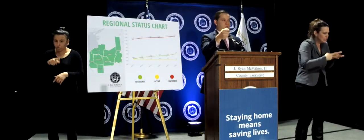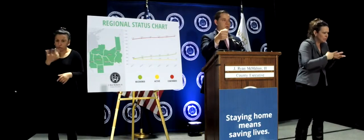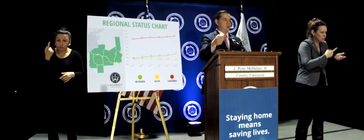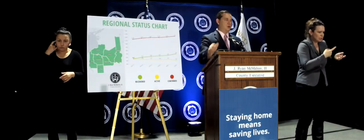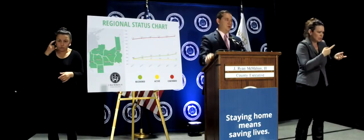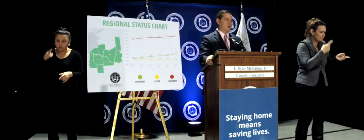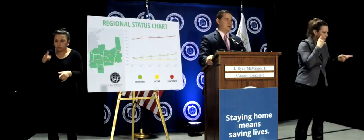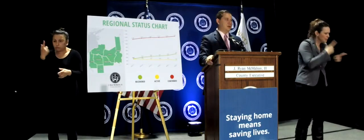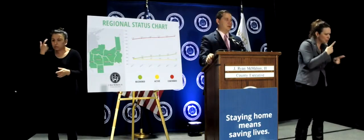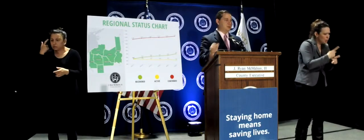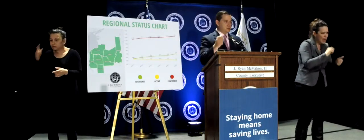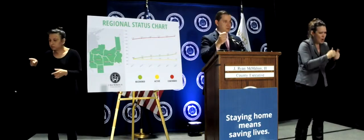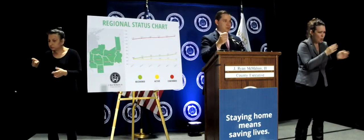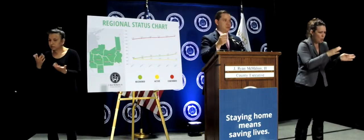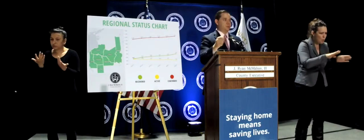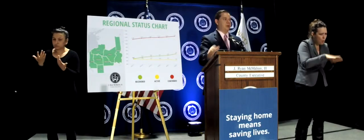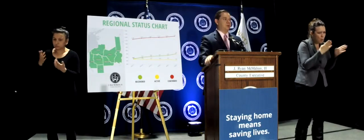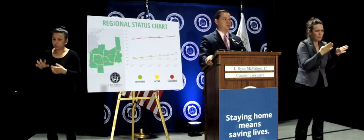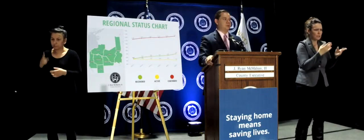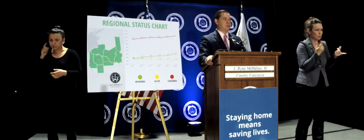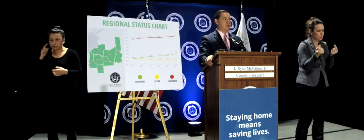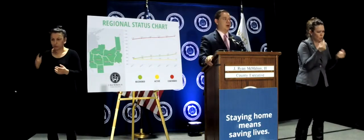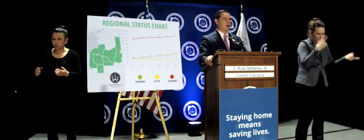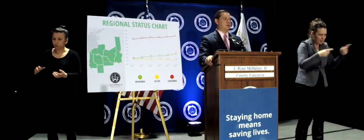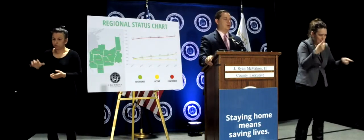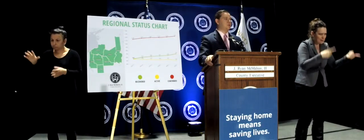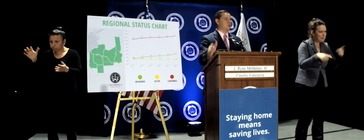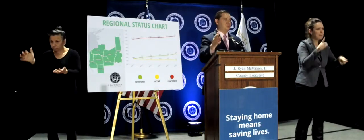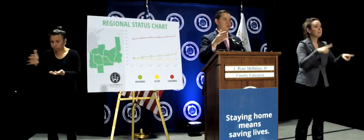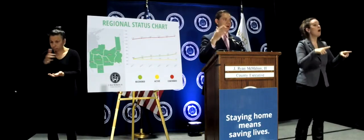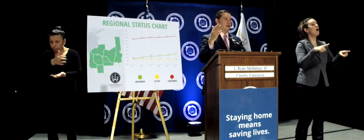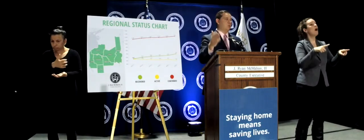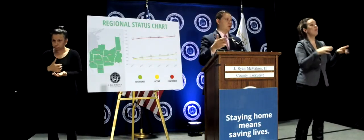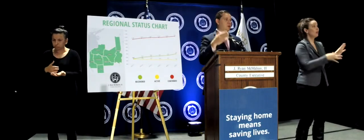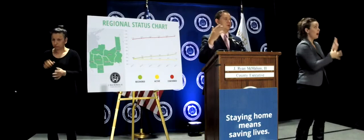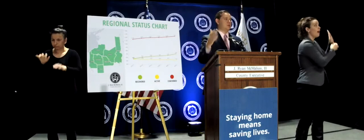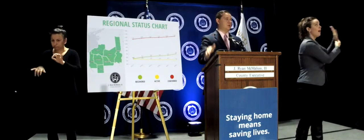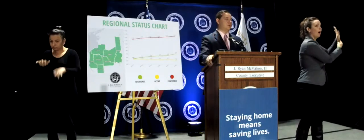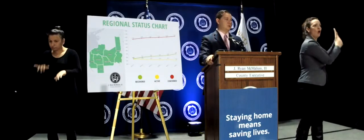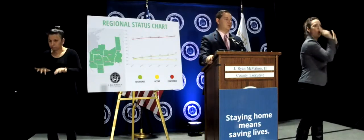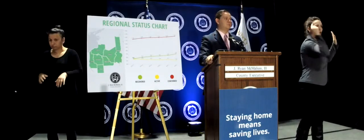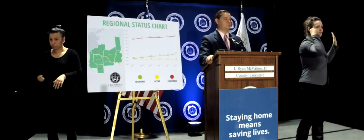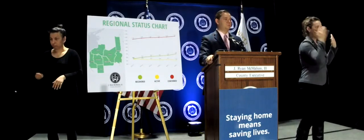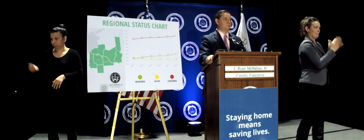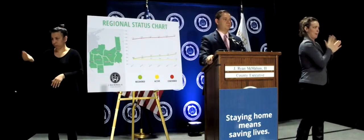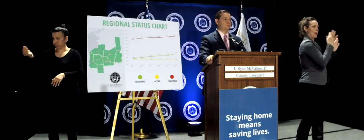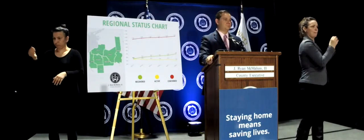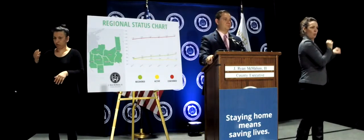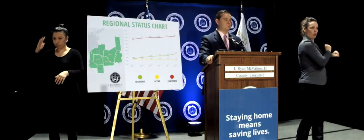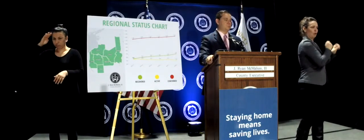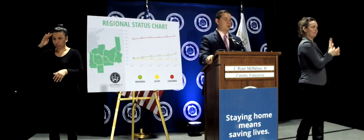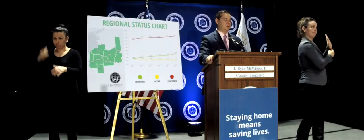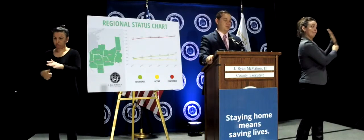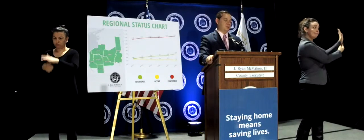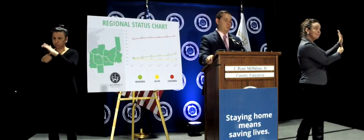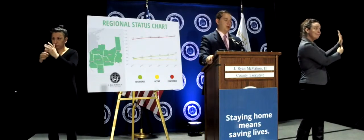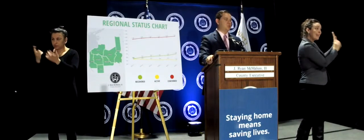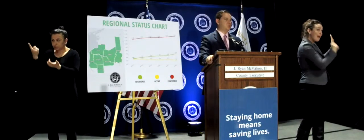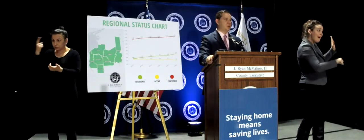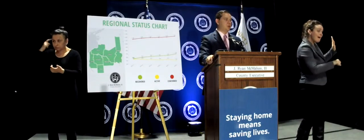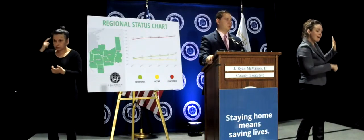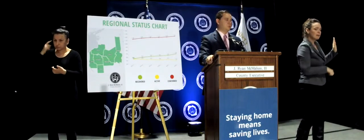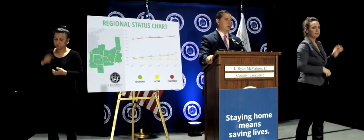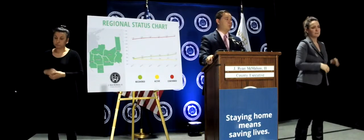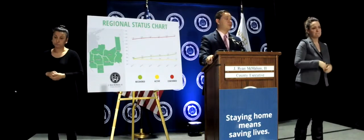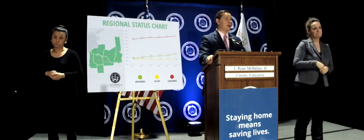when we go to the governor and say, here's the plan. Give us your feedback. What are your concerns? But the